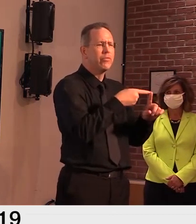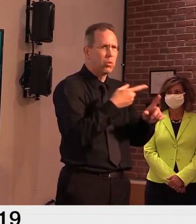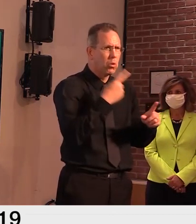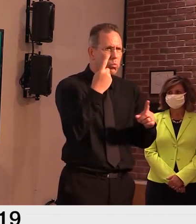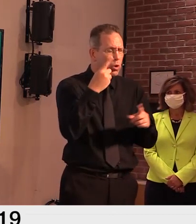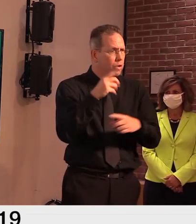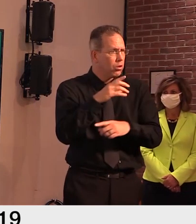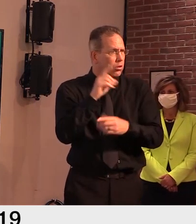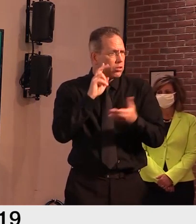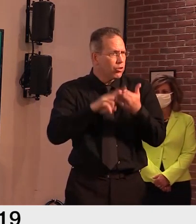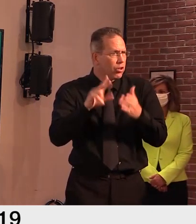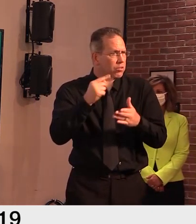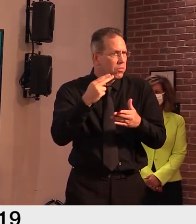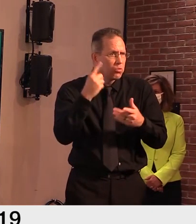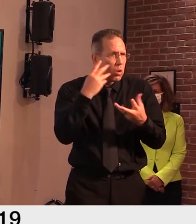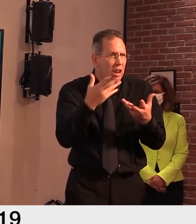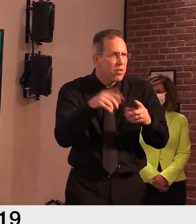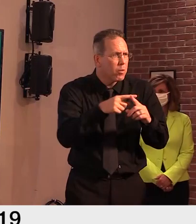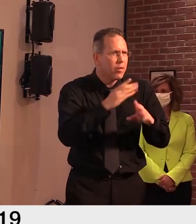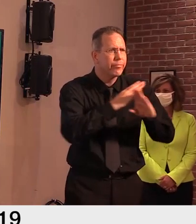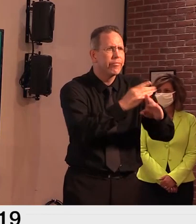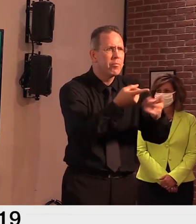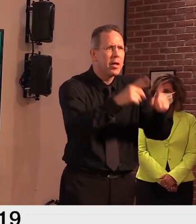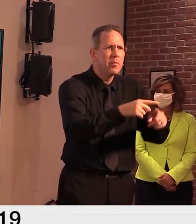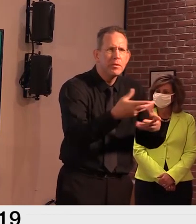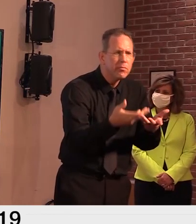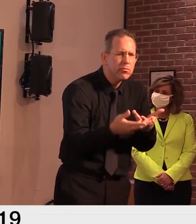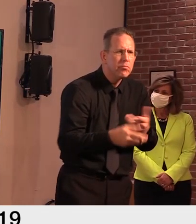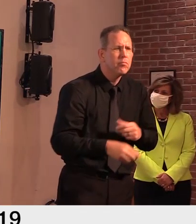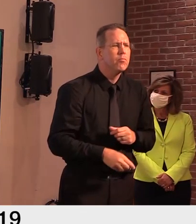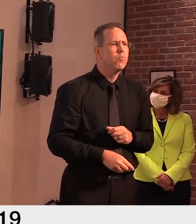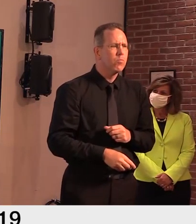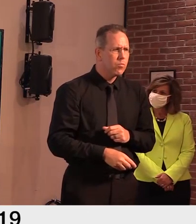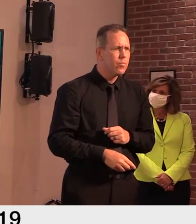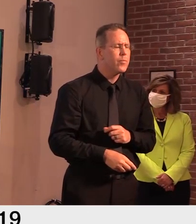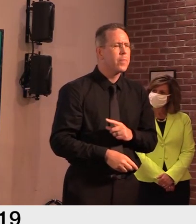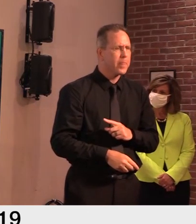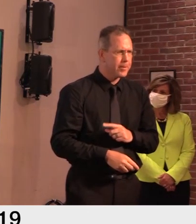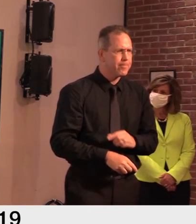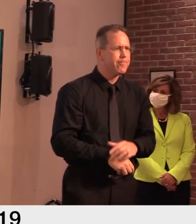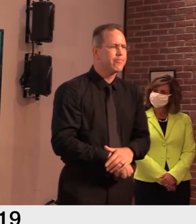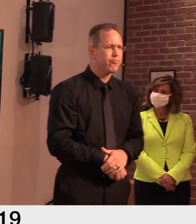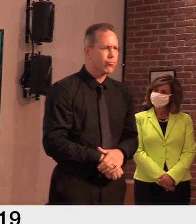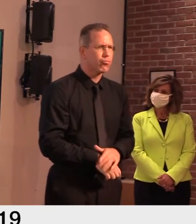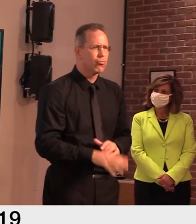seeing incidents continue to pop up? Yeah, Secretary Smith.